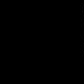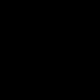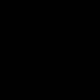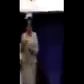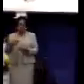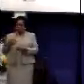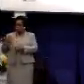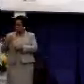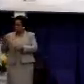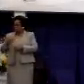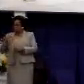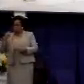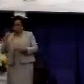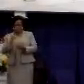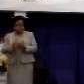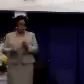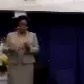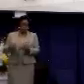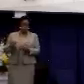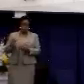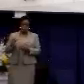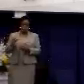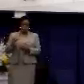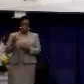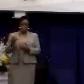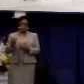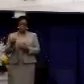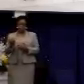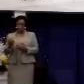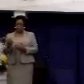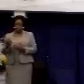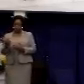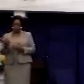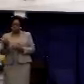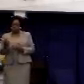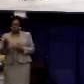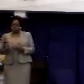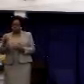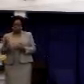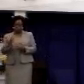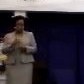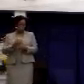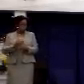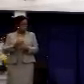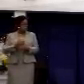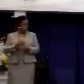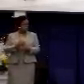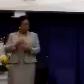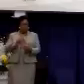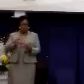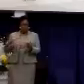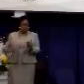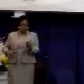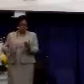withholding. First chapter, verse number 16, we're going to share with Thus Saith the